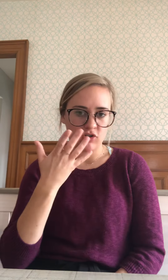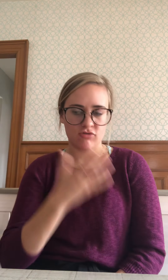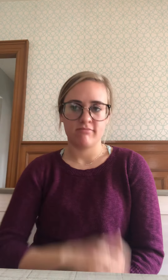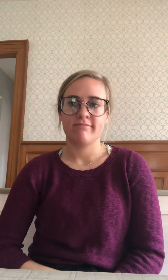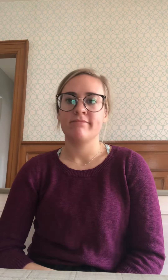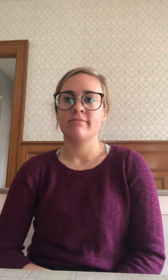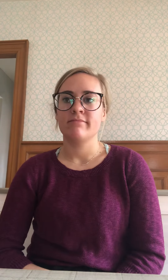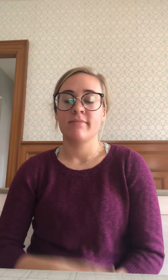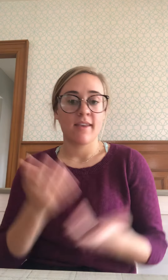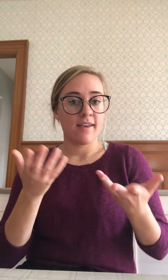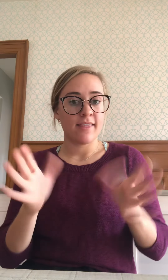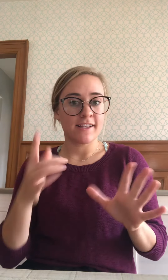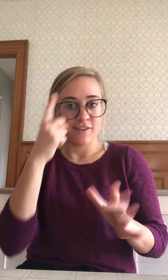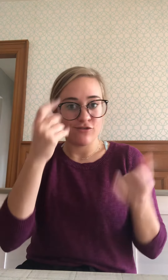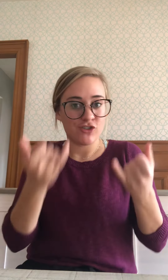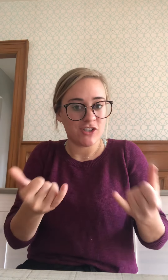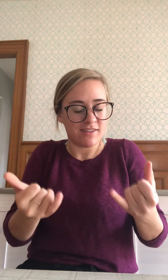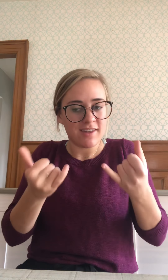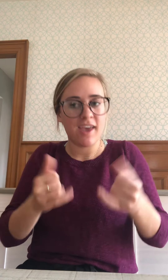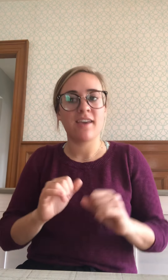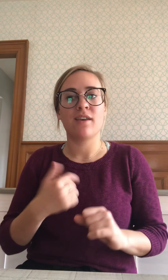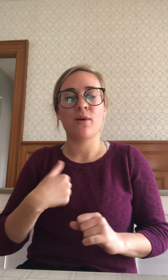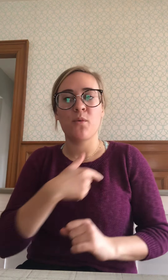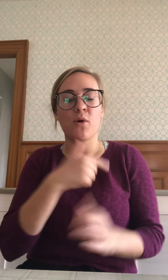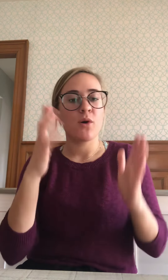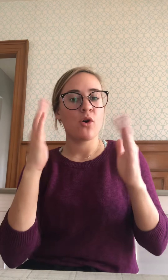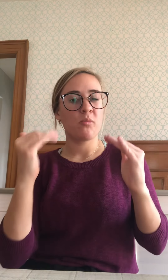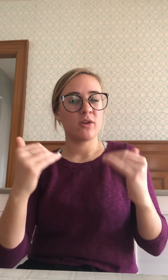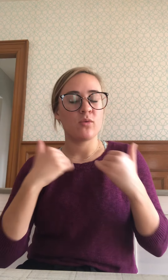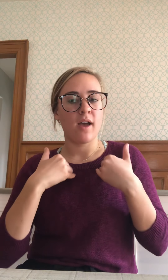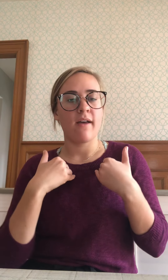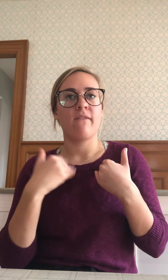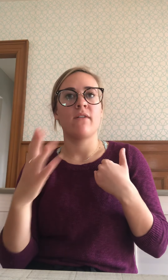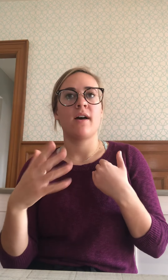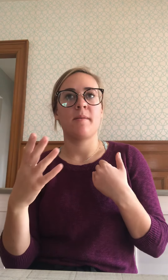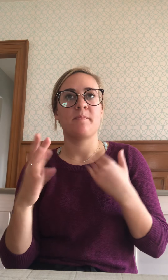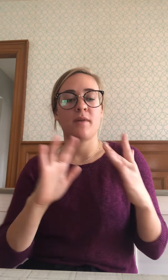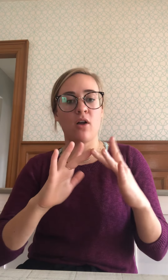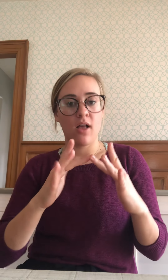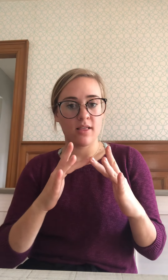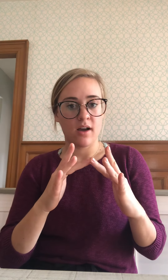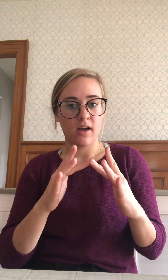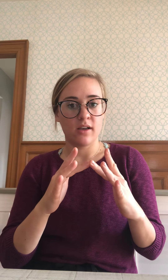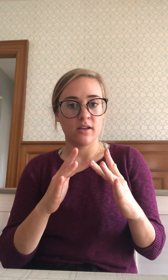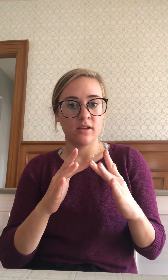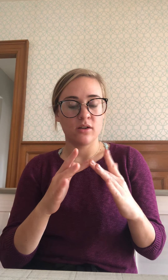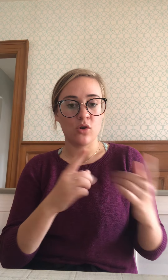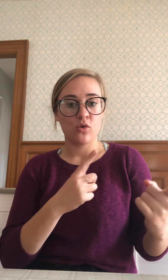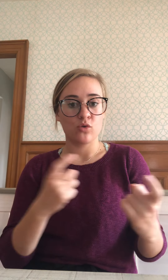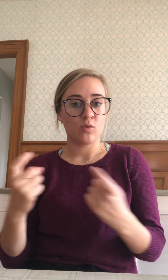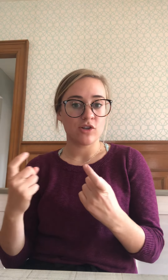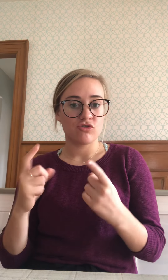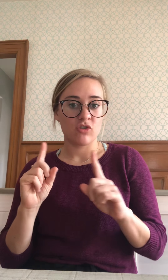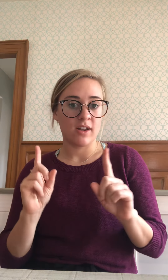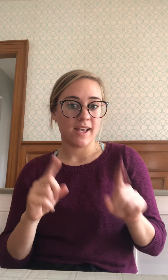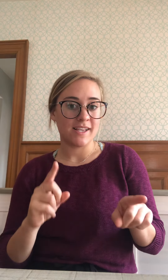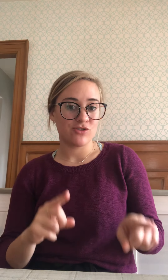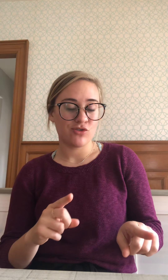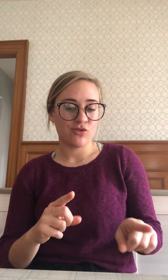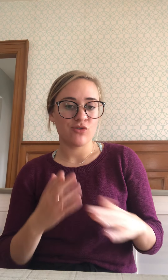That's all I have for today. We're hoping to have a online question and answer session after we've given a couple of